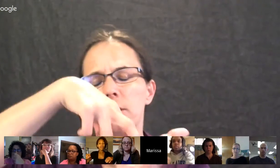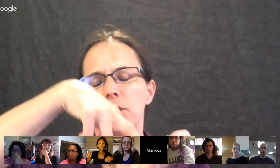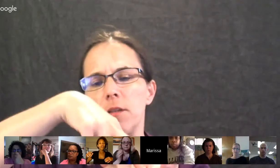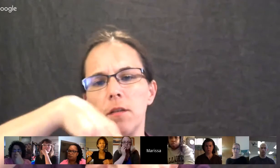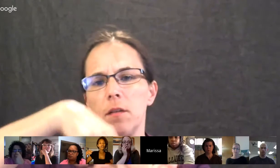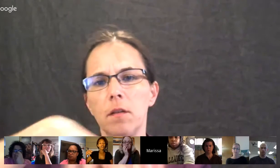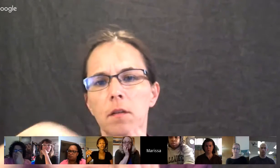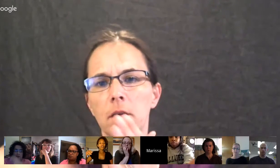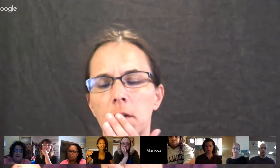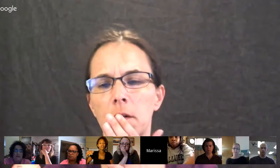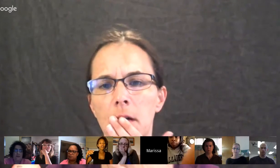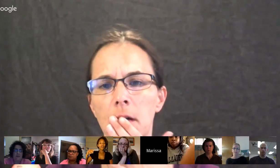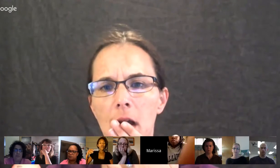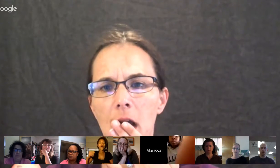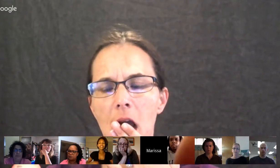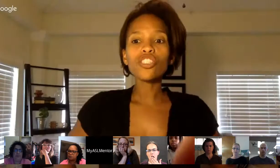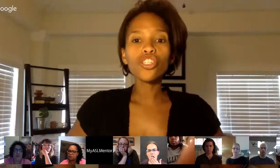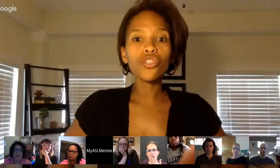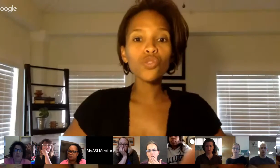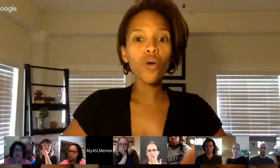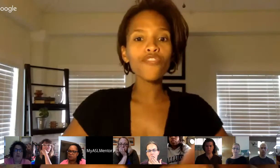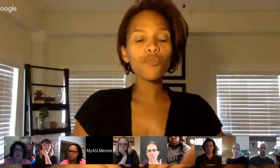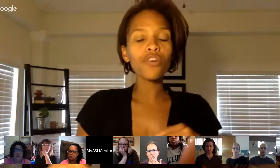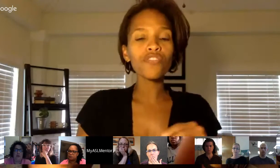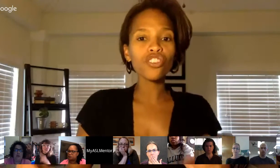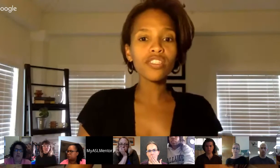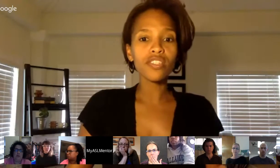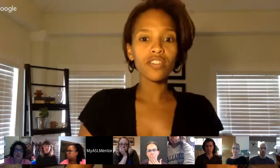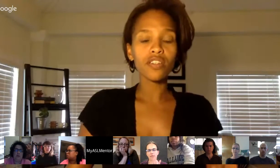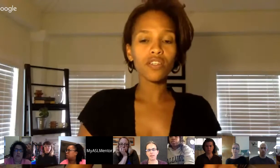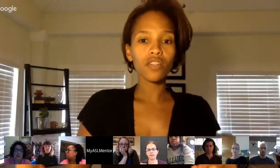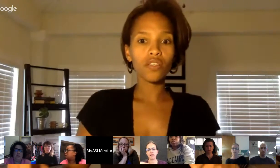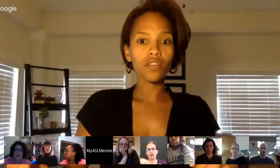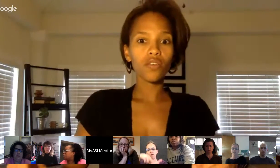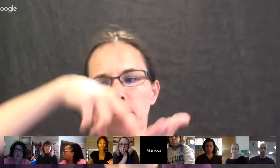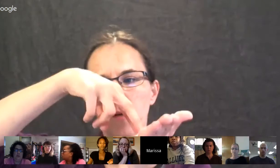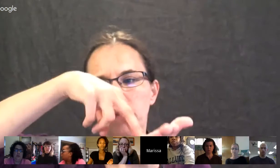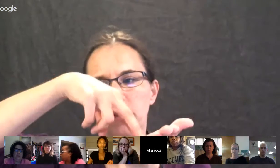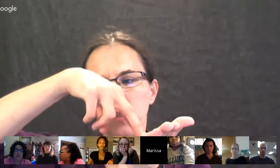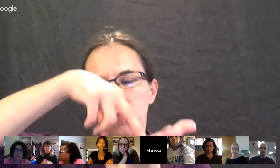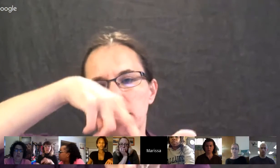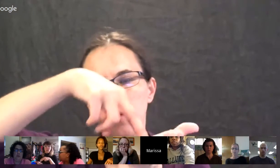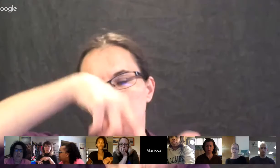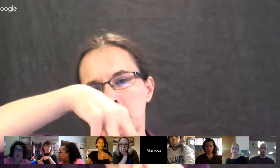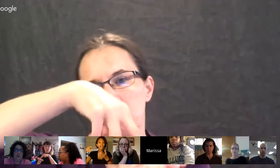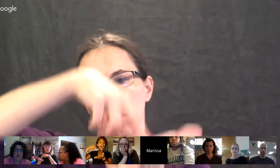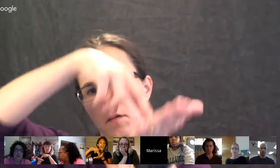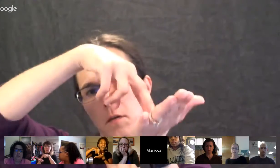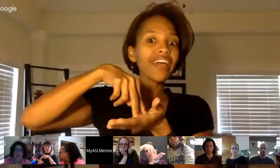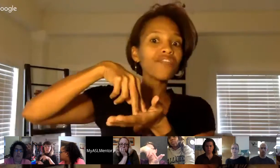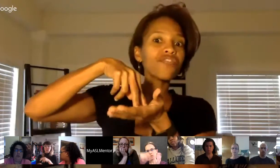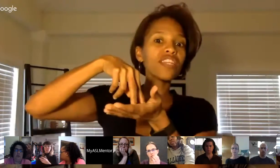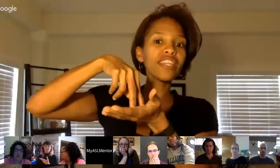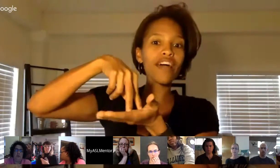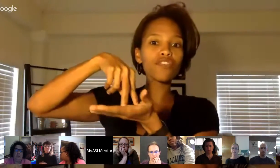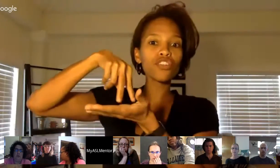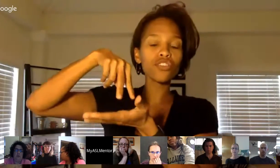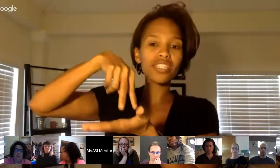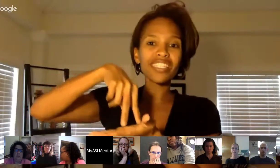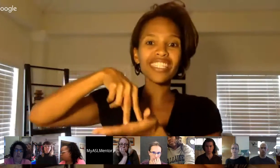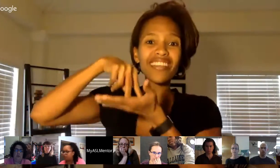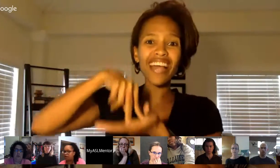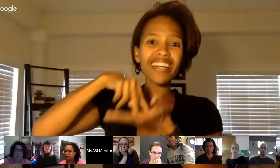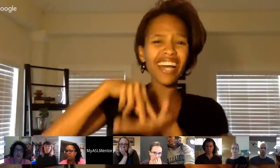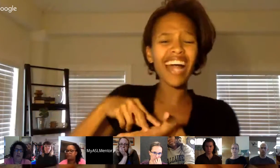or privileges? Why doesn't she use what for privileges? This sign for privileges. I've